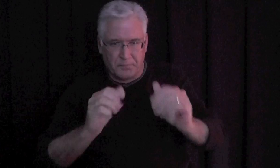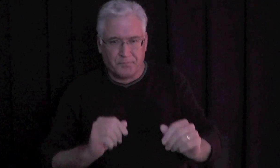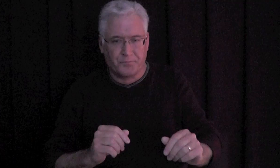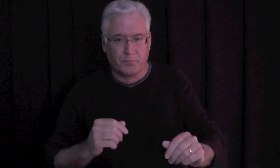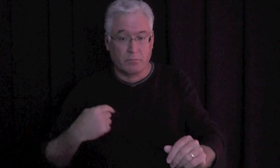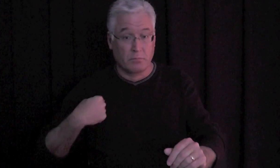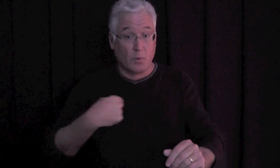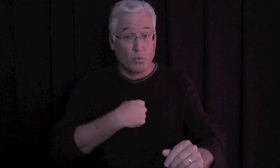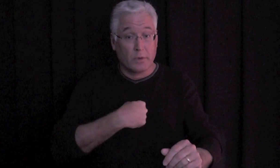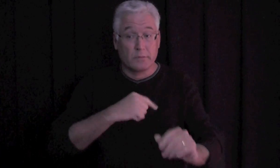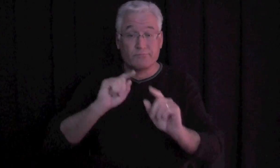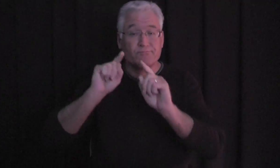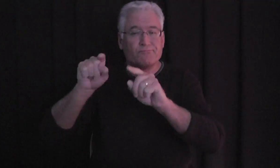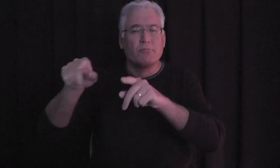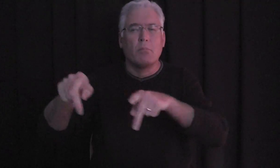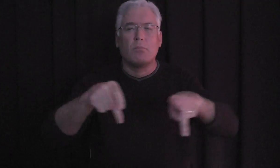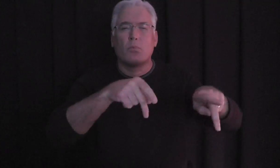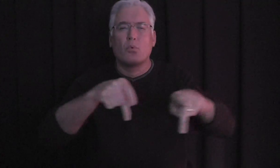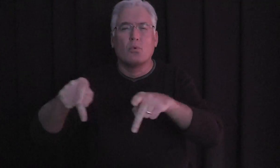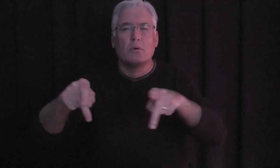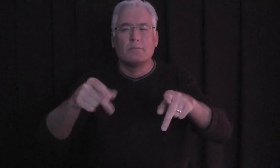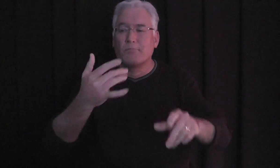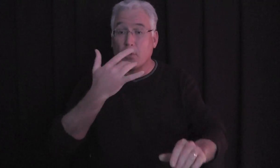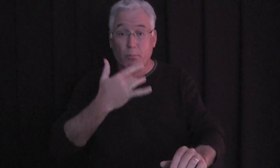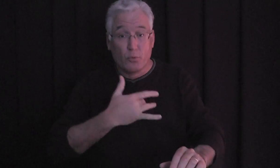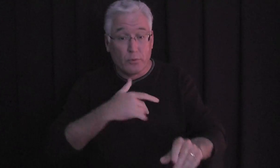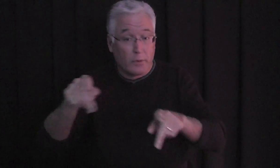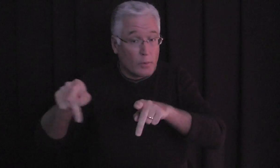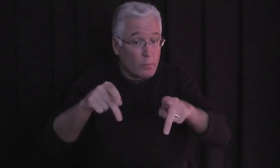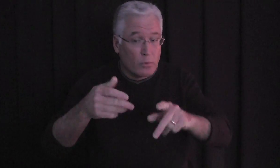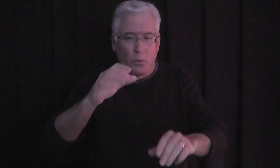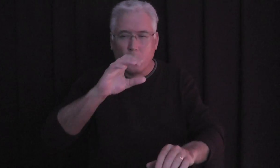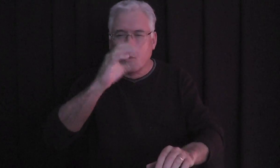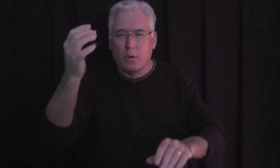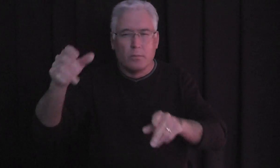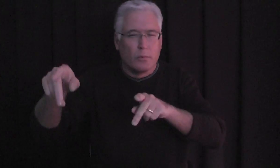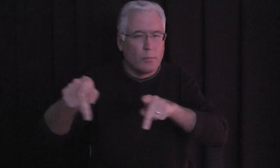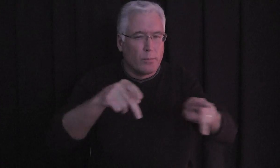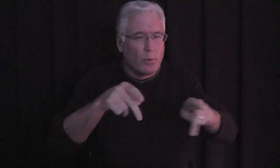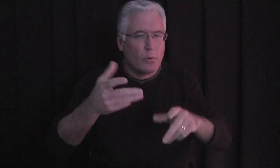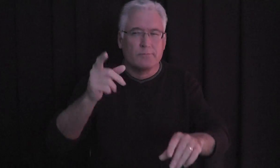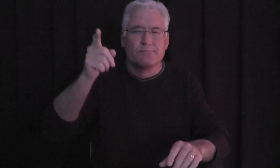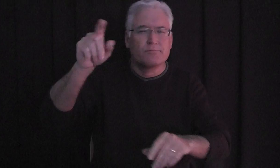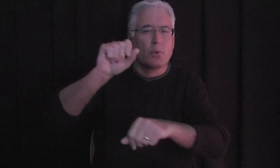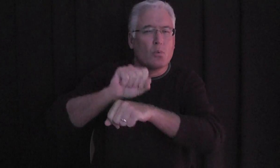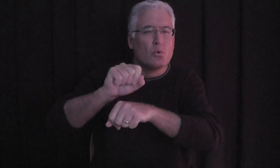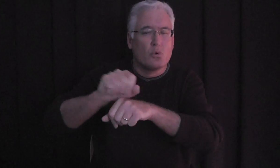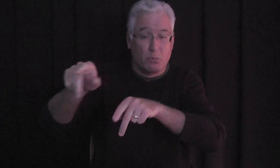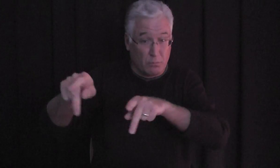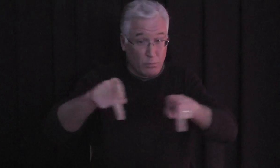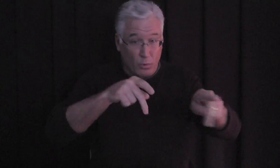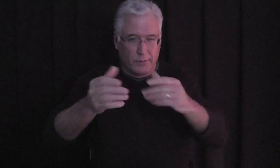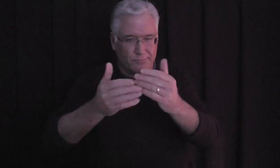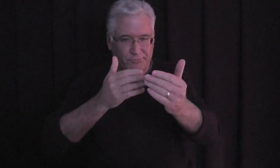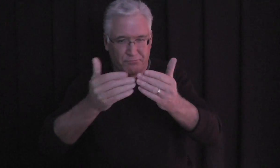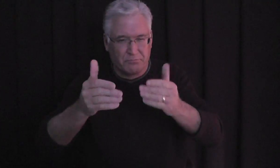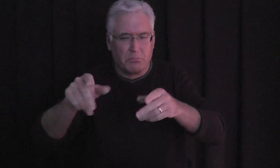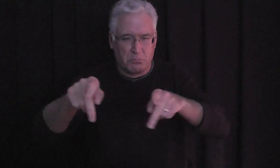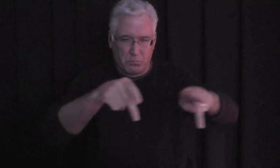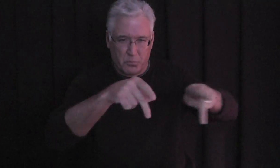I want to show you an example of how God feels. Let's say you go to a party, maybe it's a birthday party or Christmas party or something like that. It doesn't